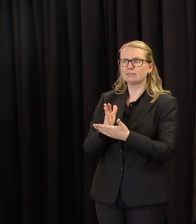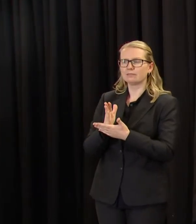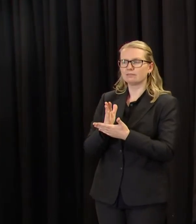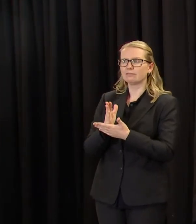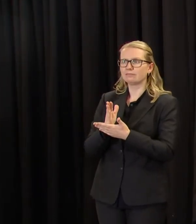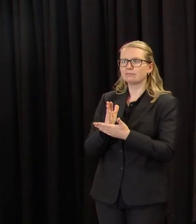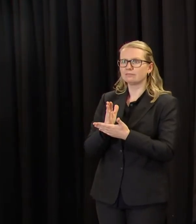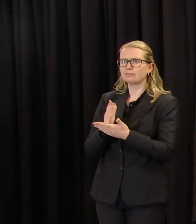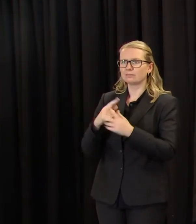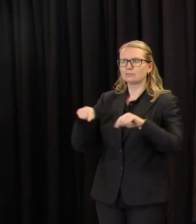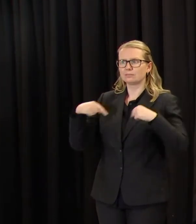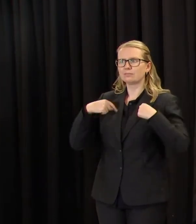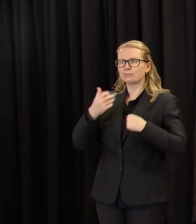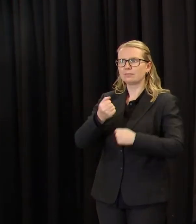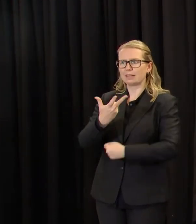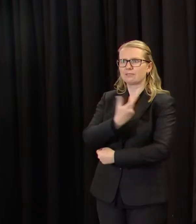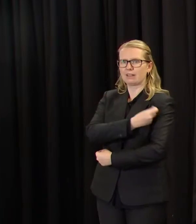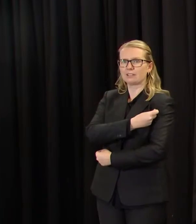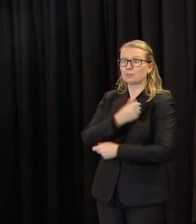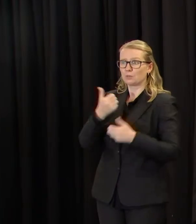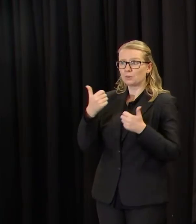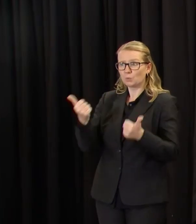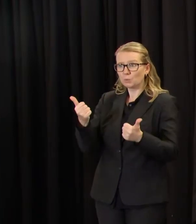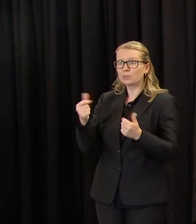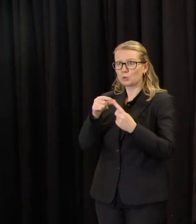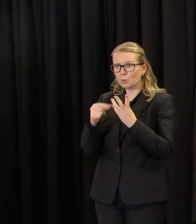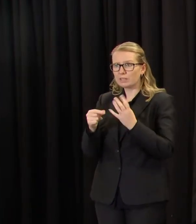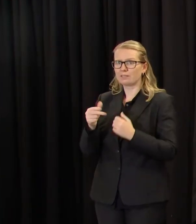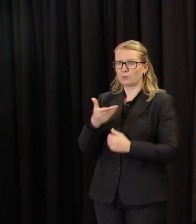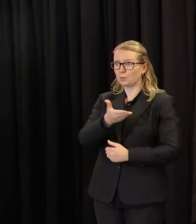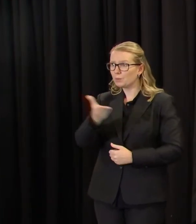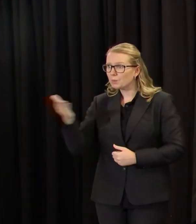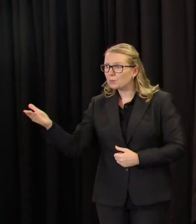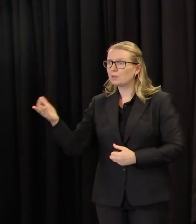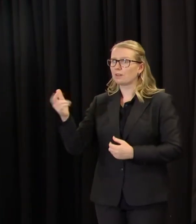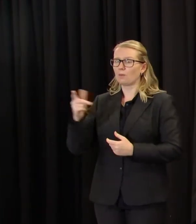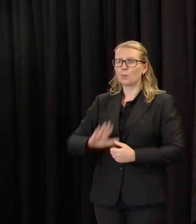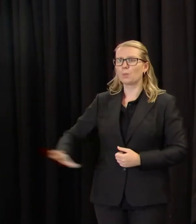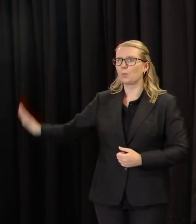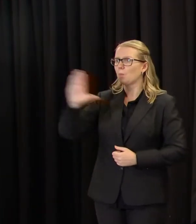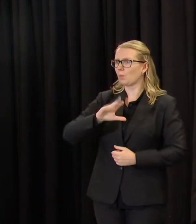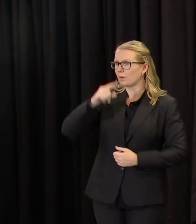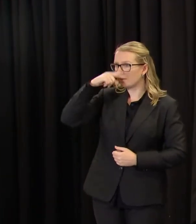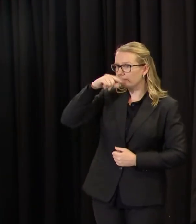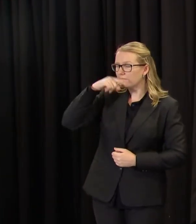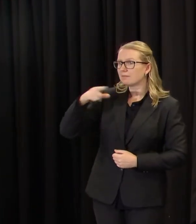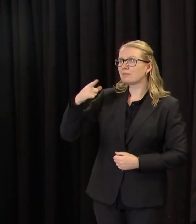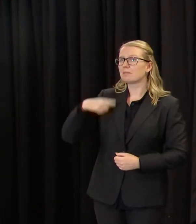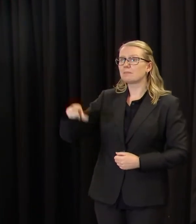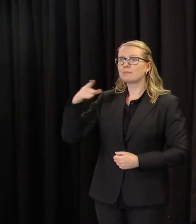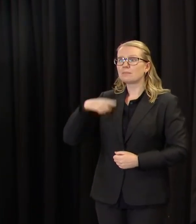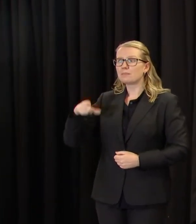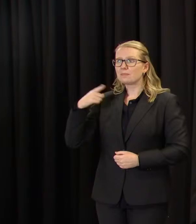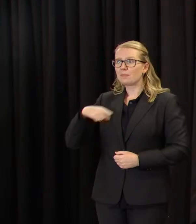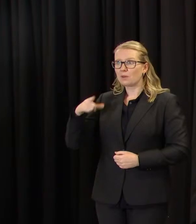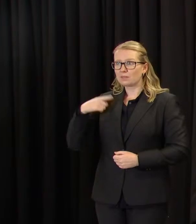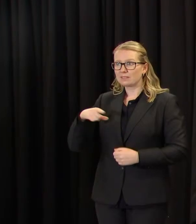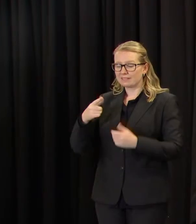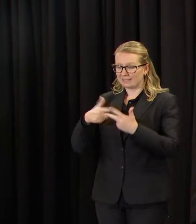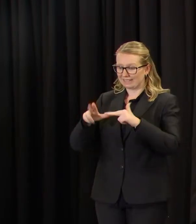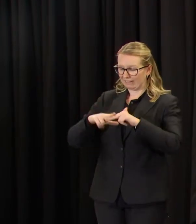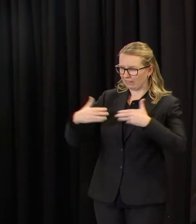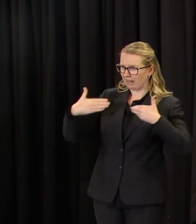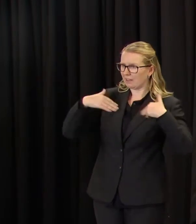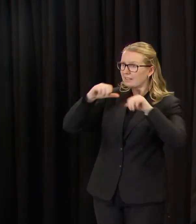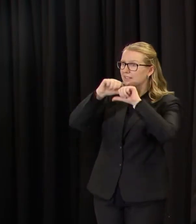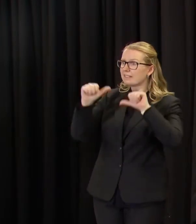it's not only is it a good choice for you, but it's a good choice for all of us, because not if, but when the health system comes under enormous